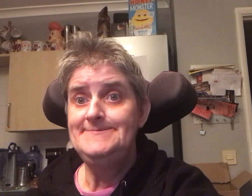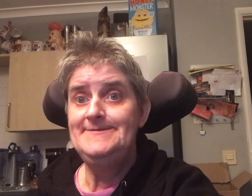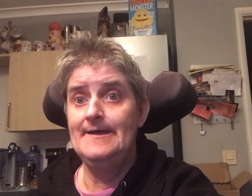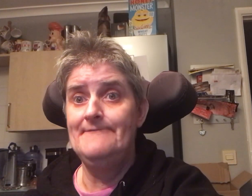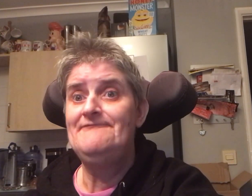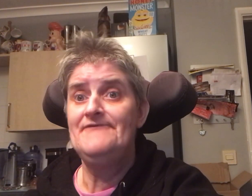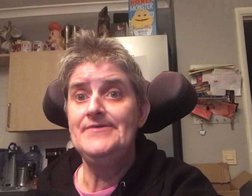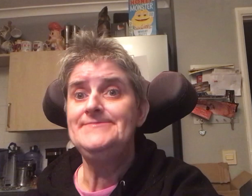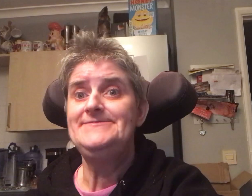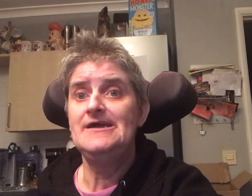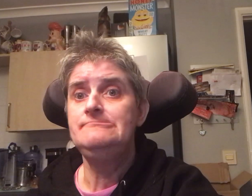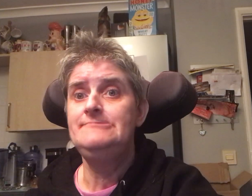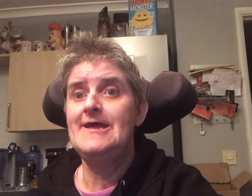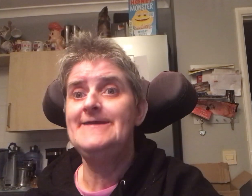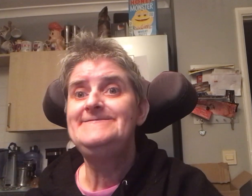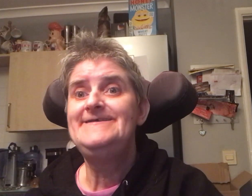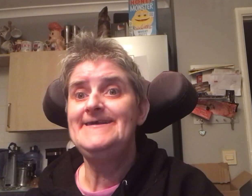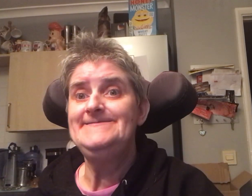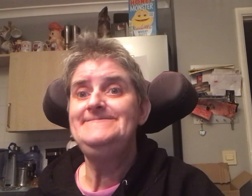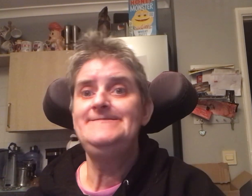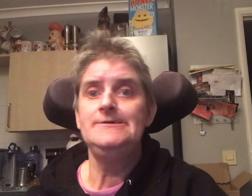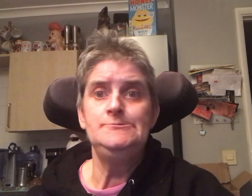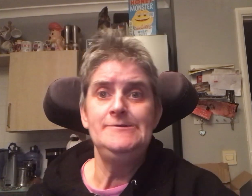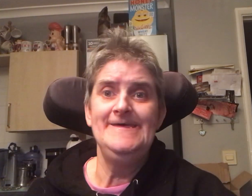So if you donate to this